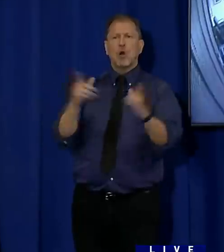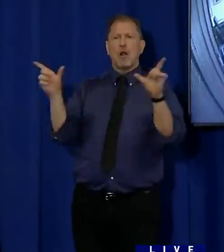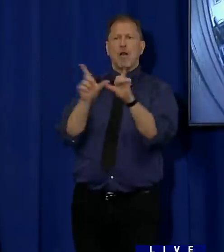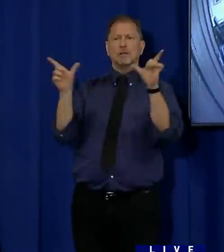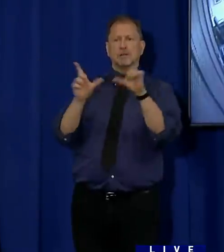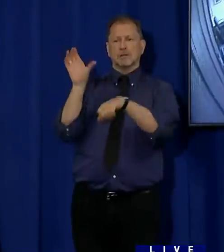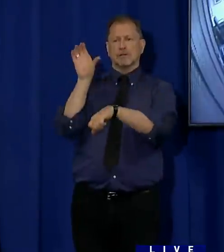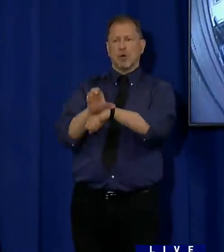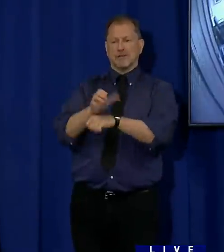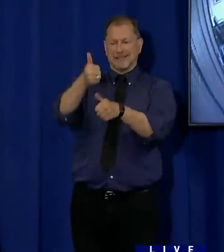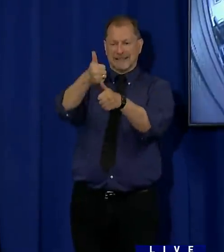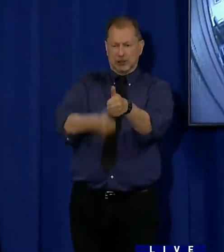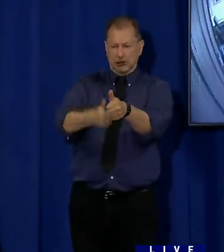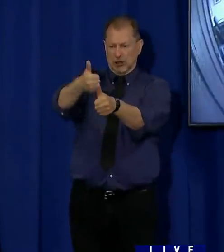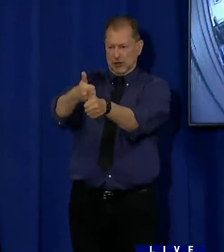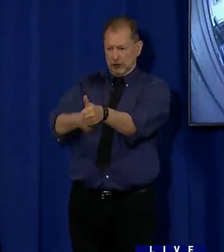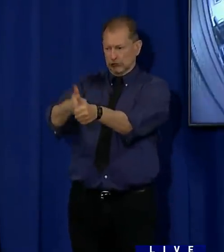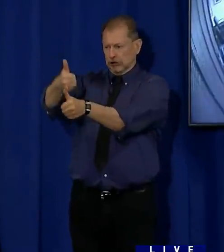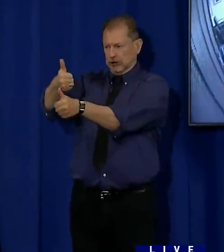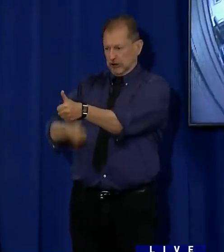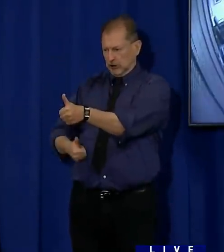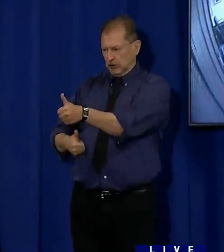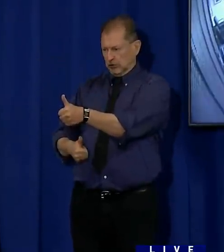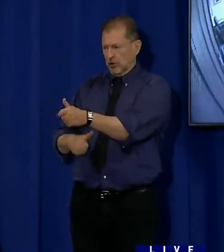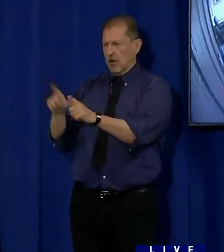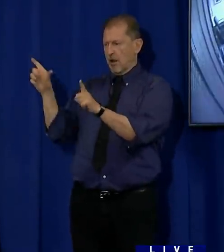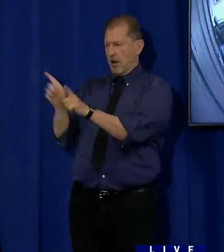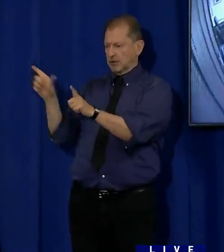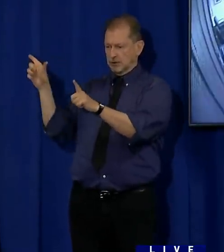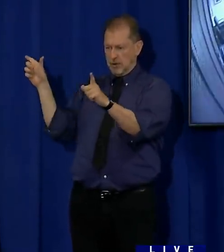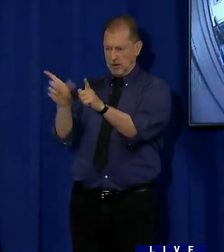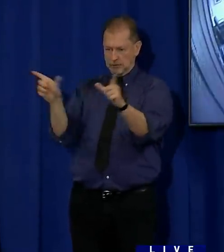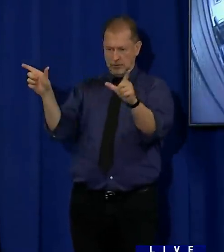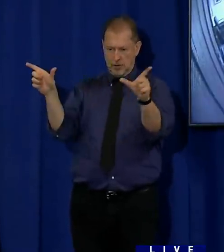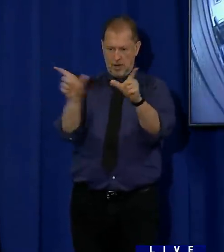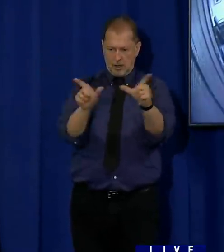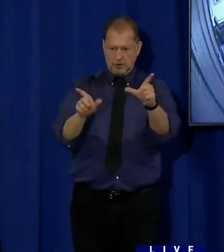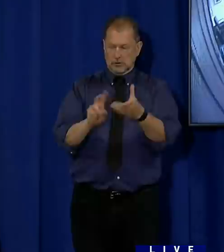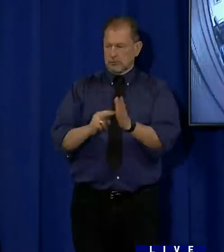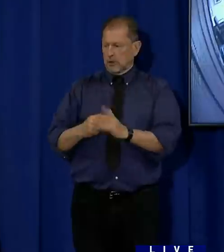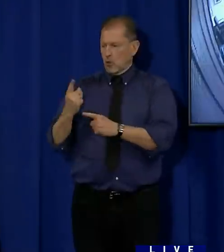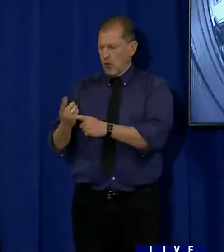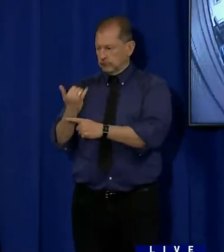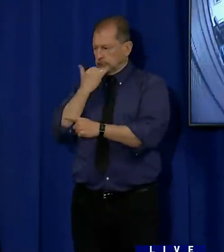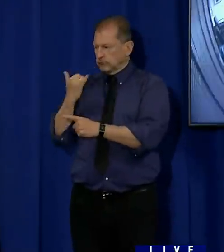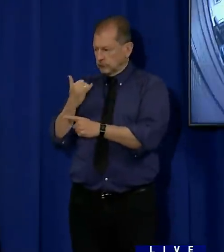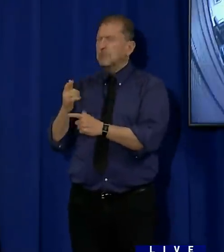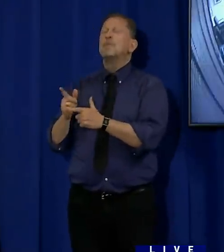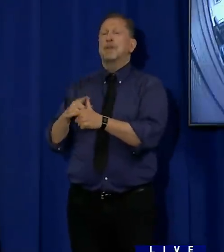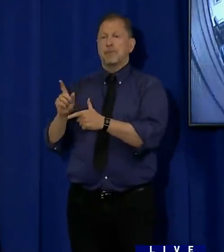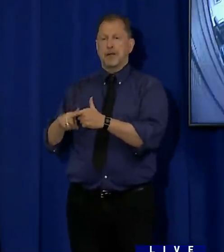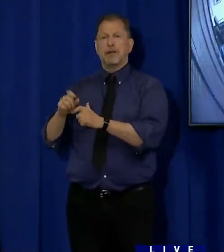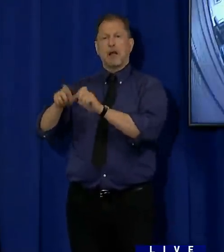make individual officers and departments far more accountable to the people.